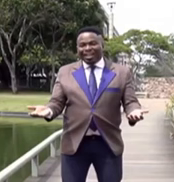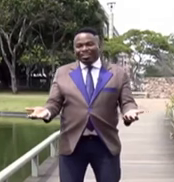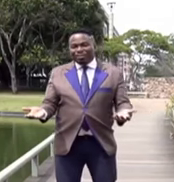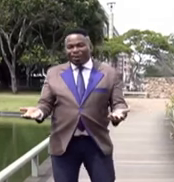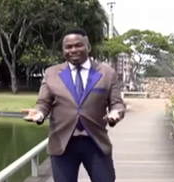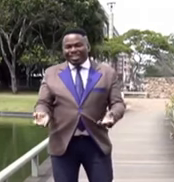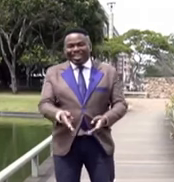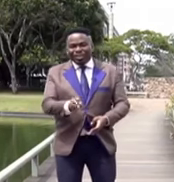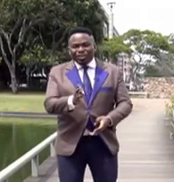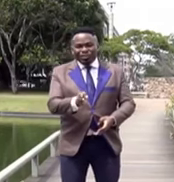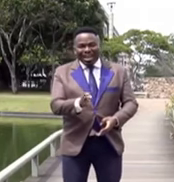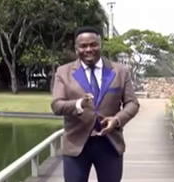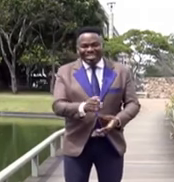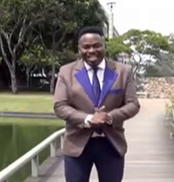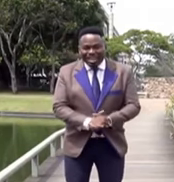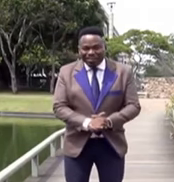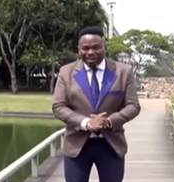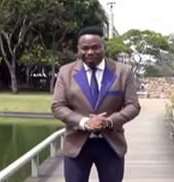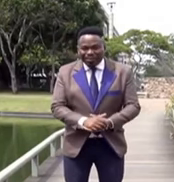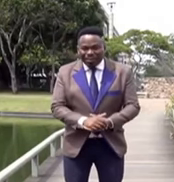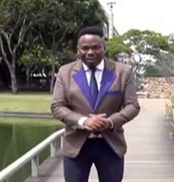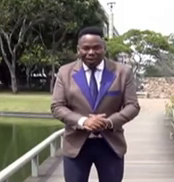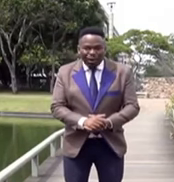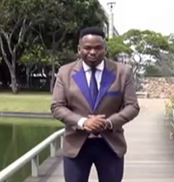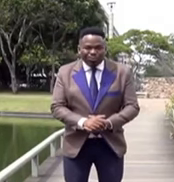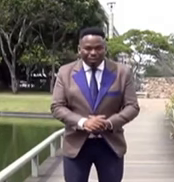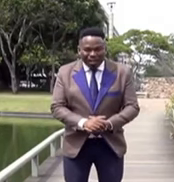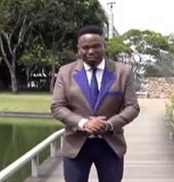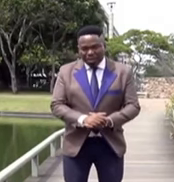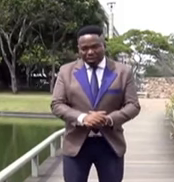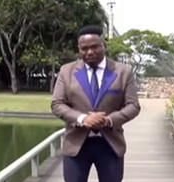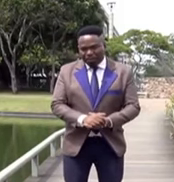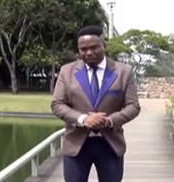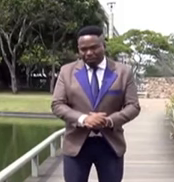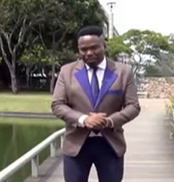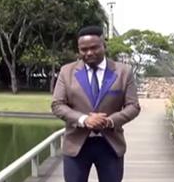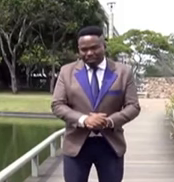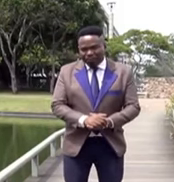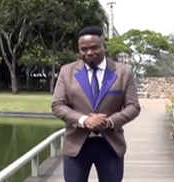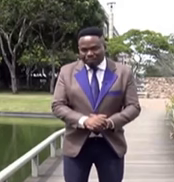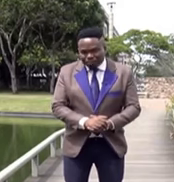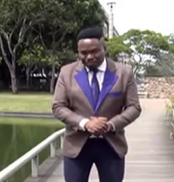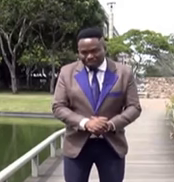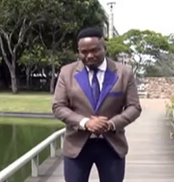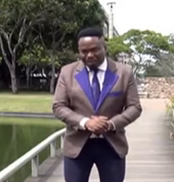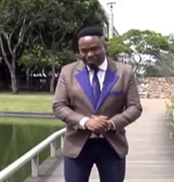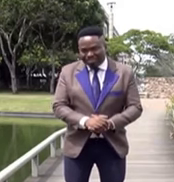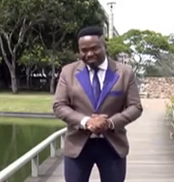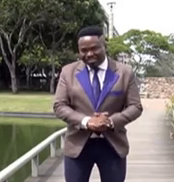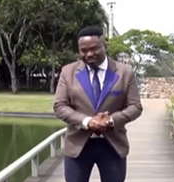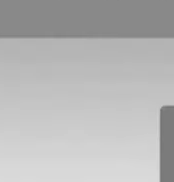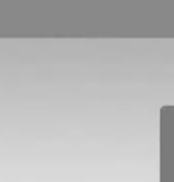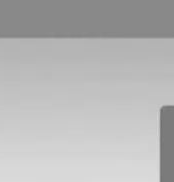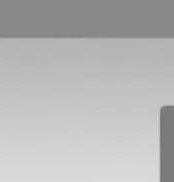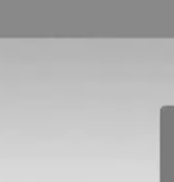It's about a new ATM now that hopes to help people with visual impairment. According